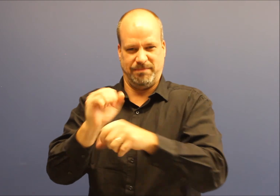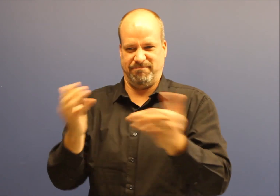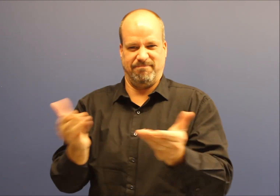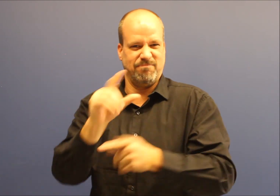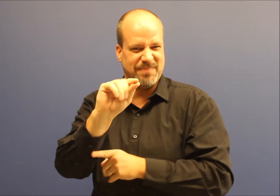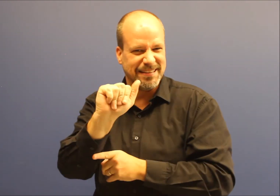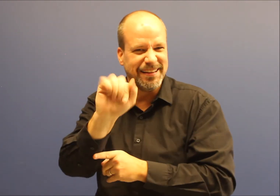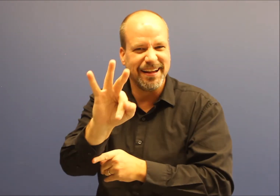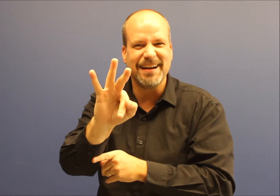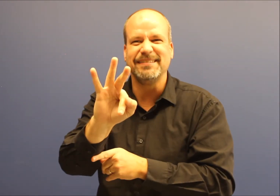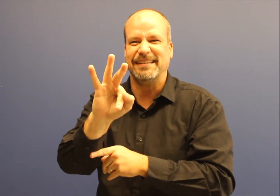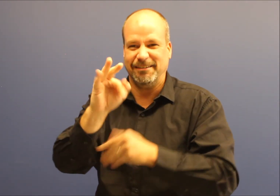in 2019.